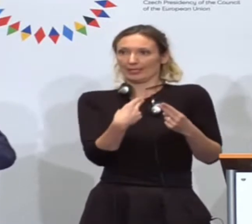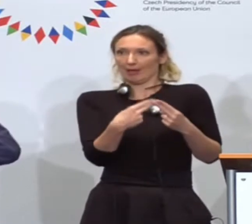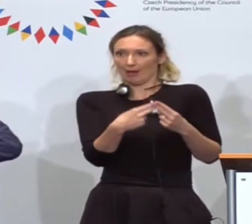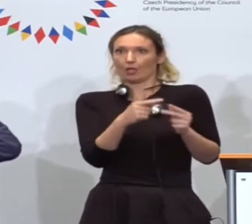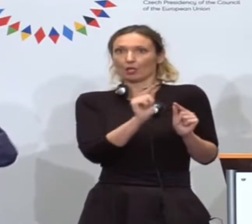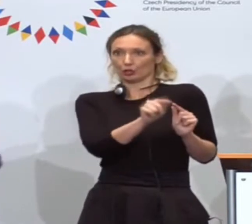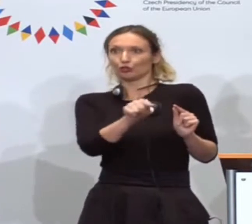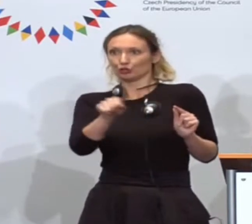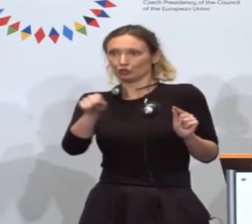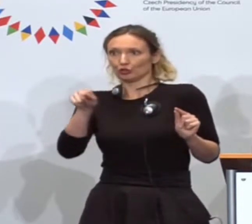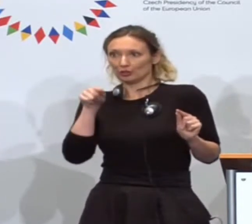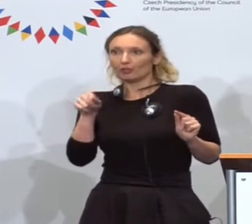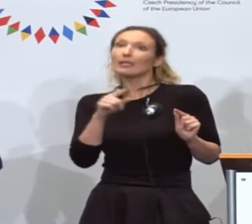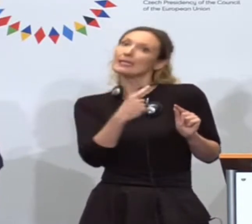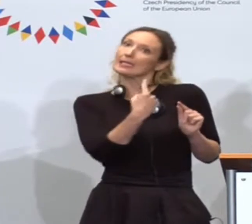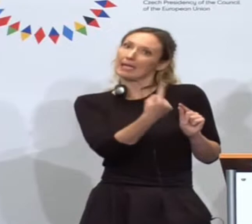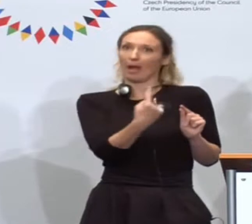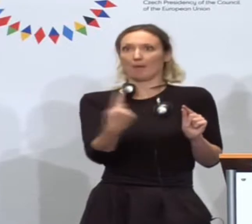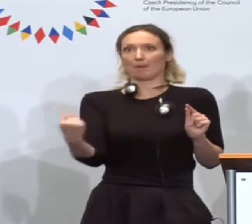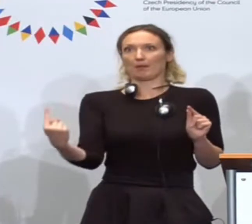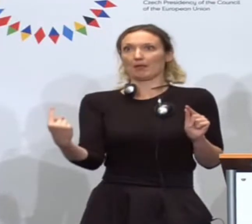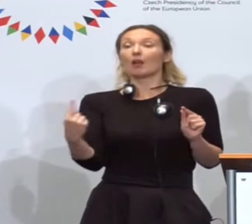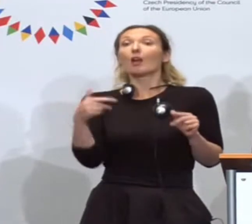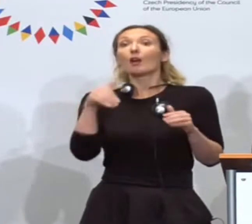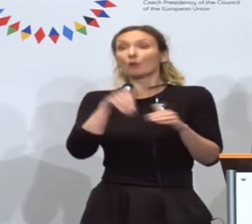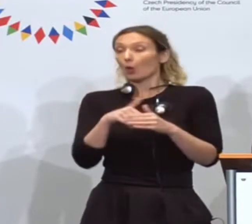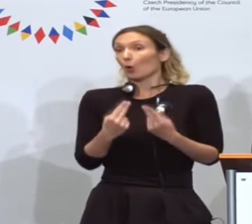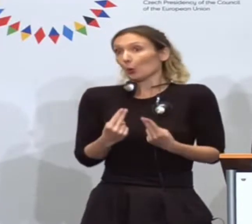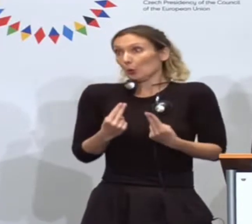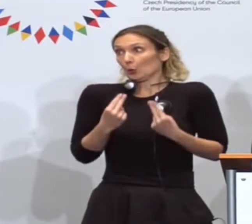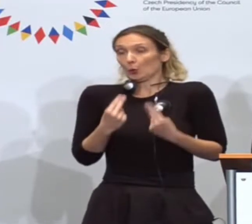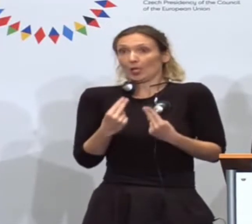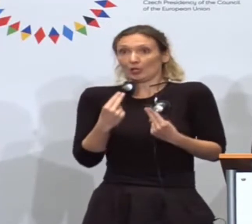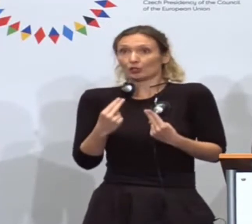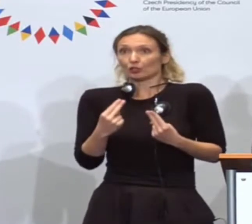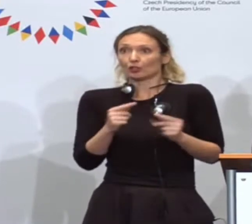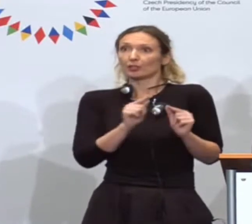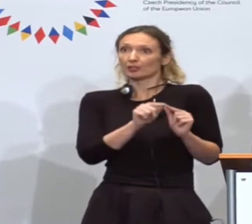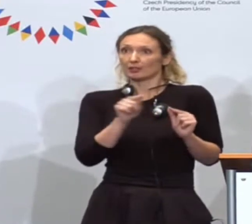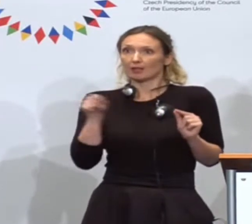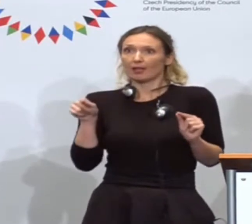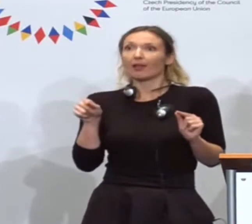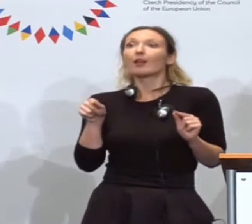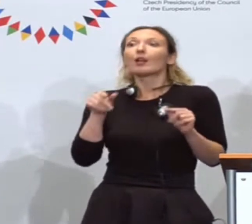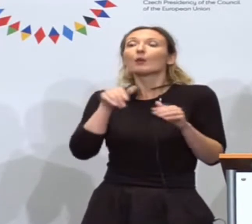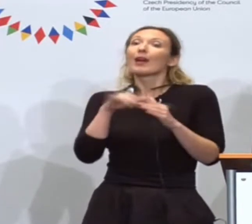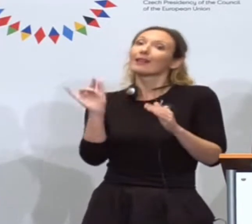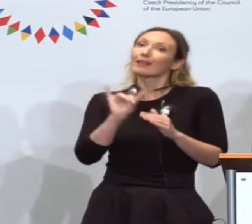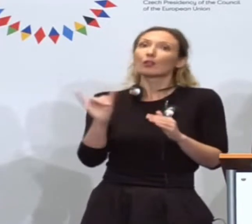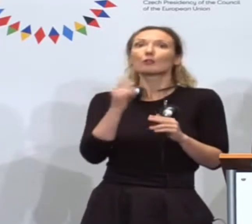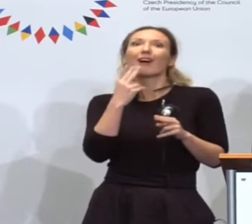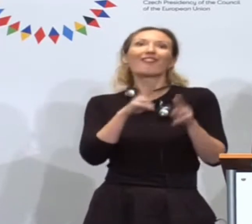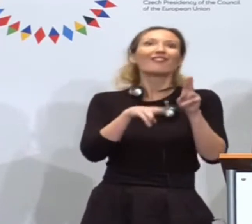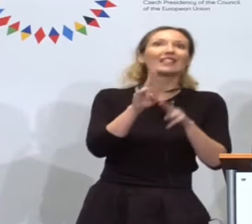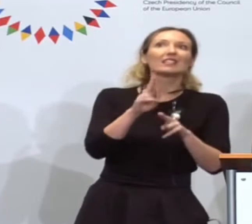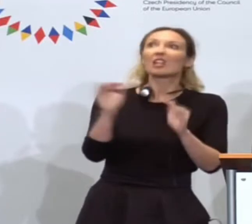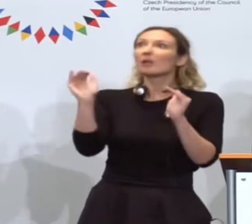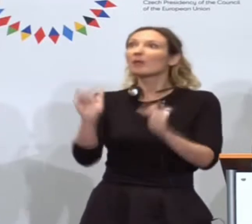And that the differences are important. Certainly some are doing more than others.